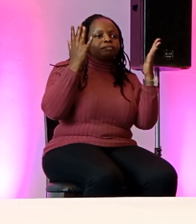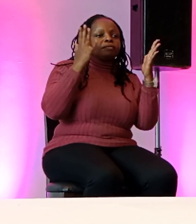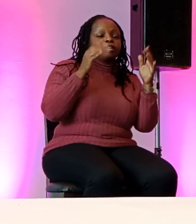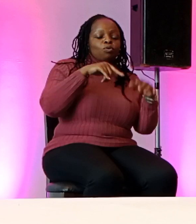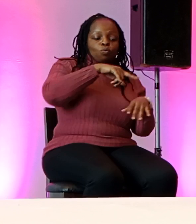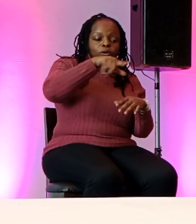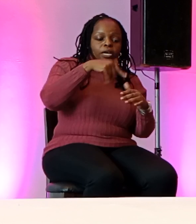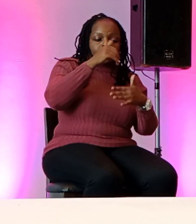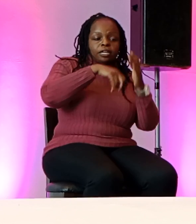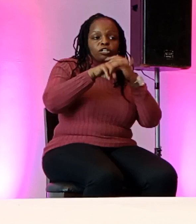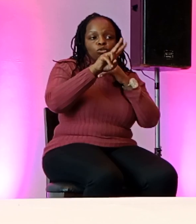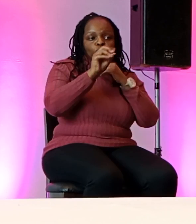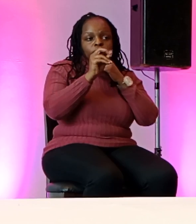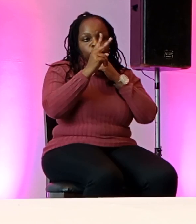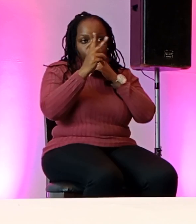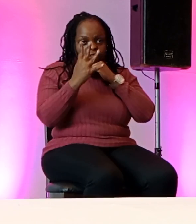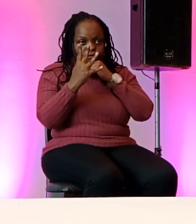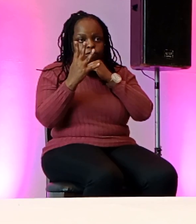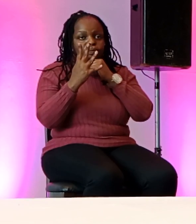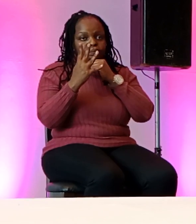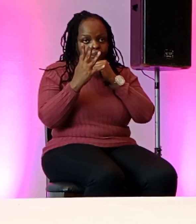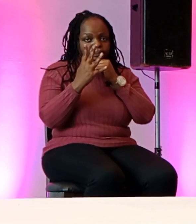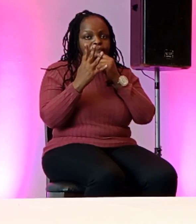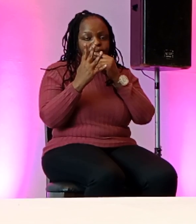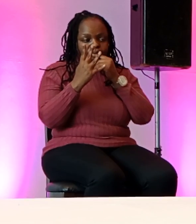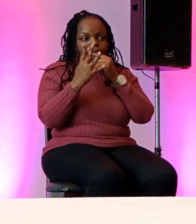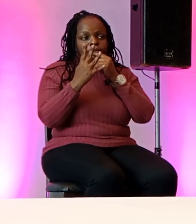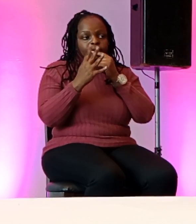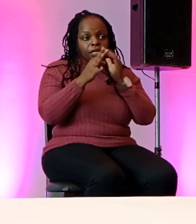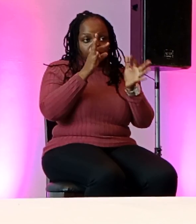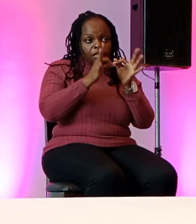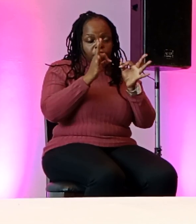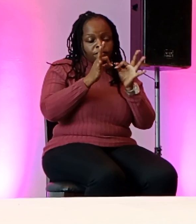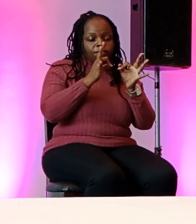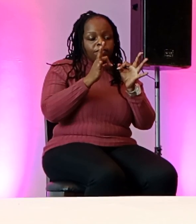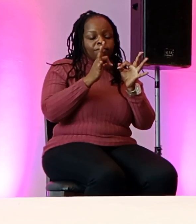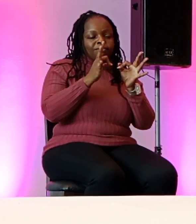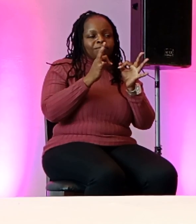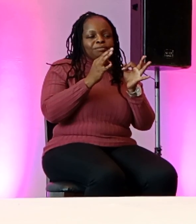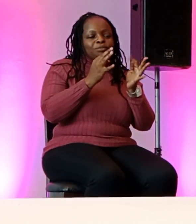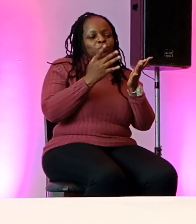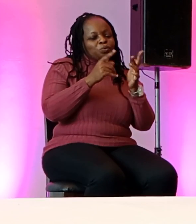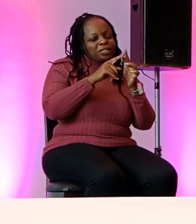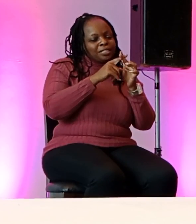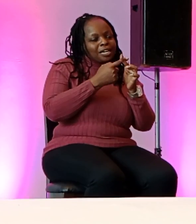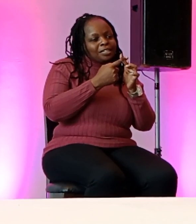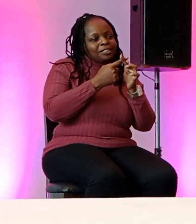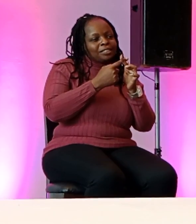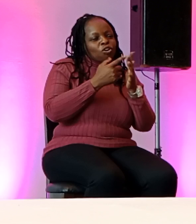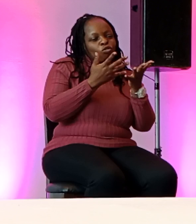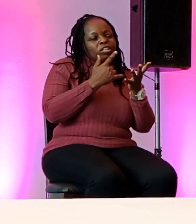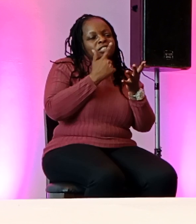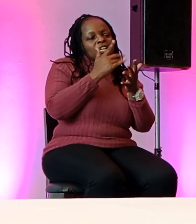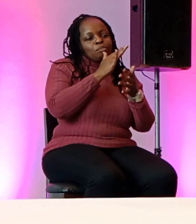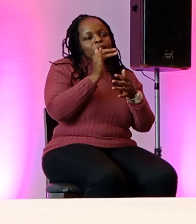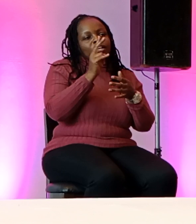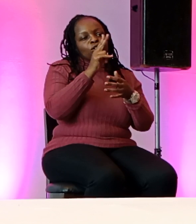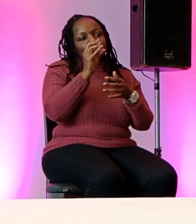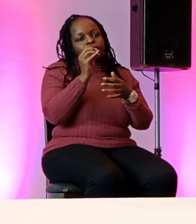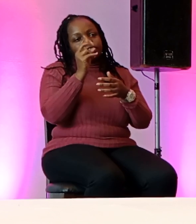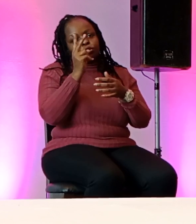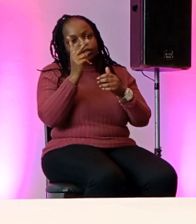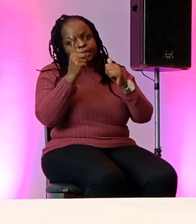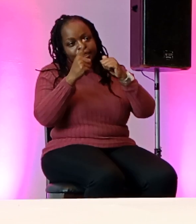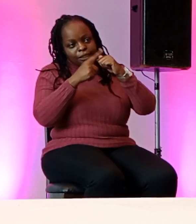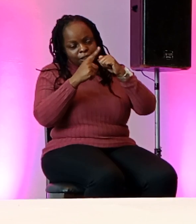We are in 2024. If we start this, by 2026, you will